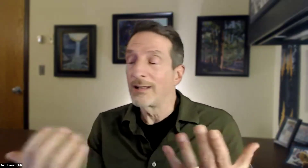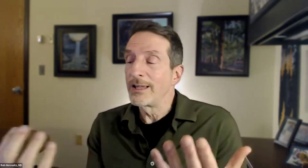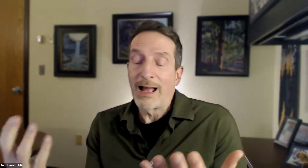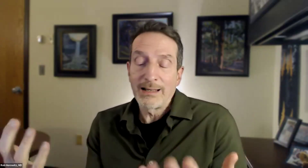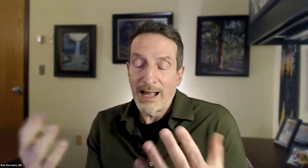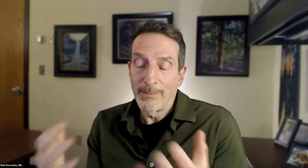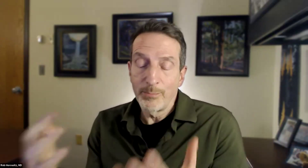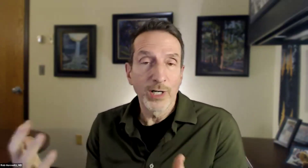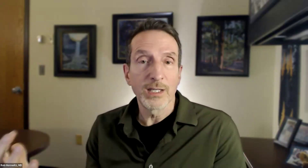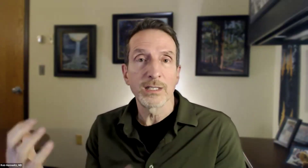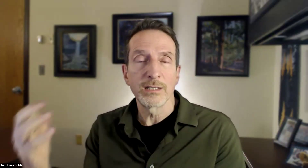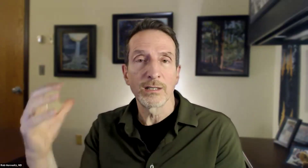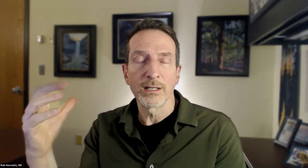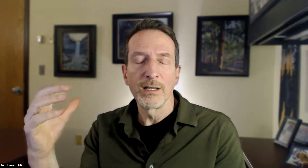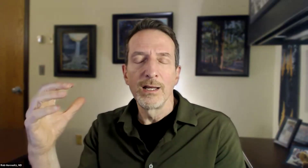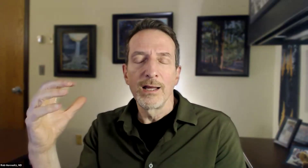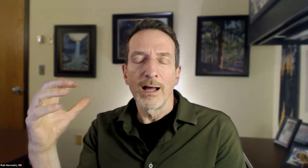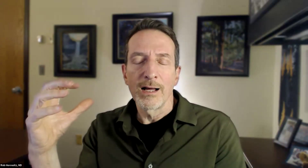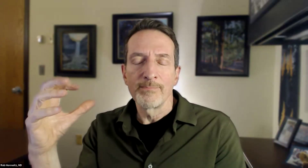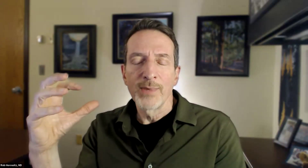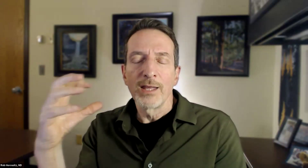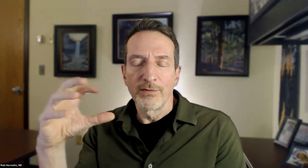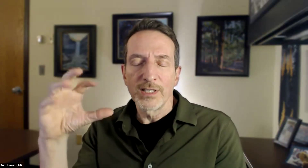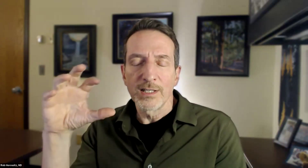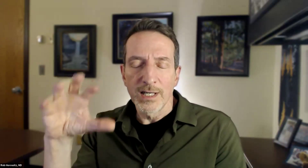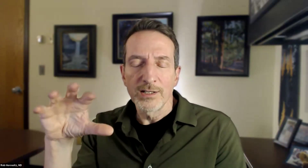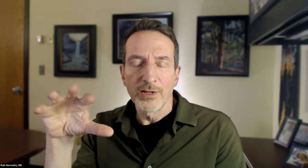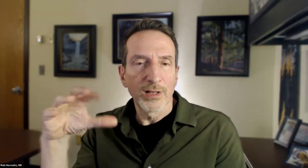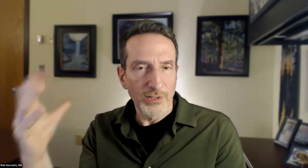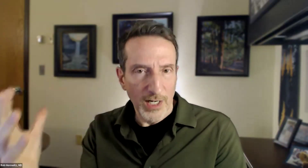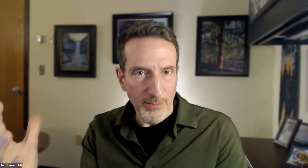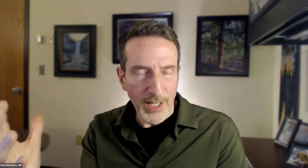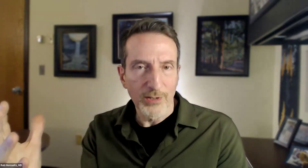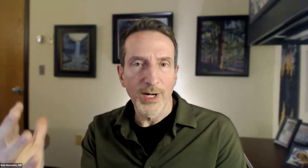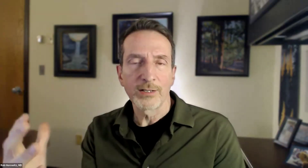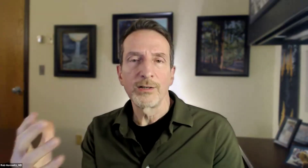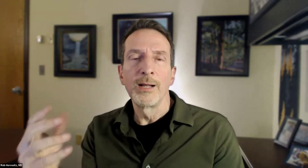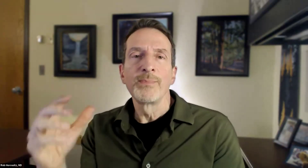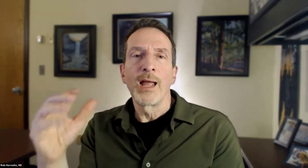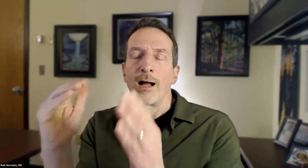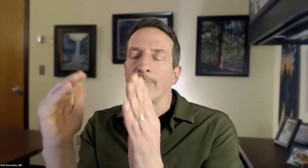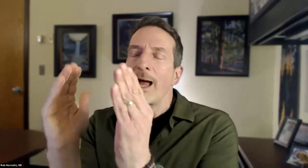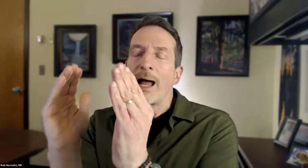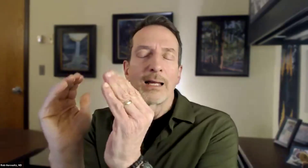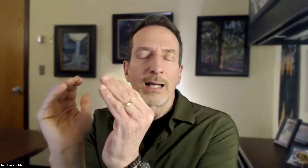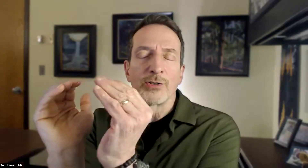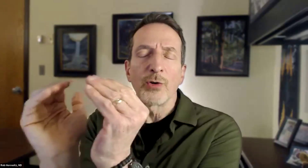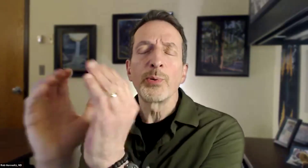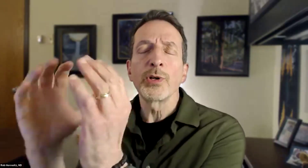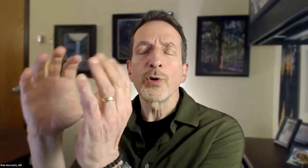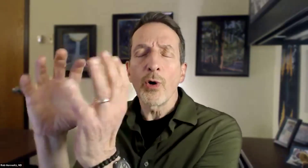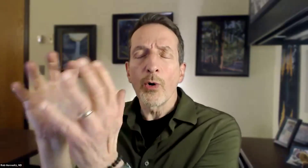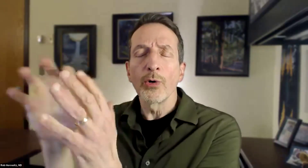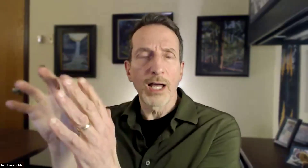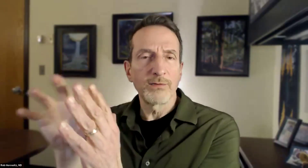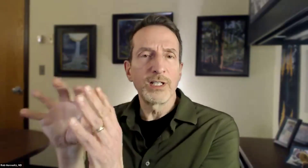also, frankly, I am putting these into the visits into the electronic medical record. Um, I don't